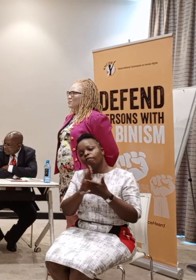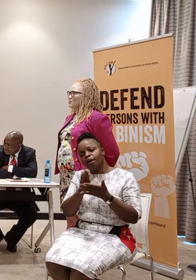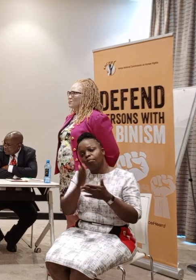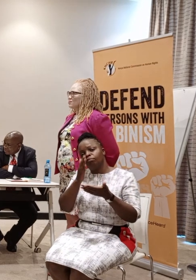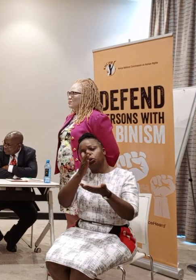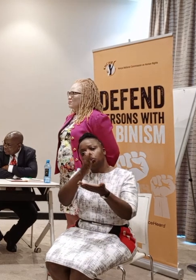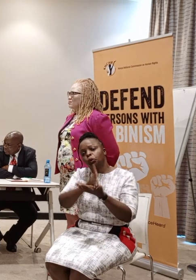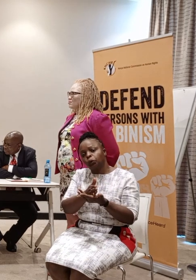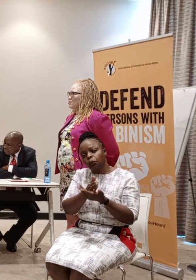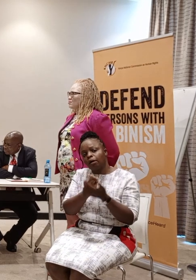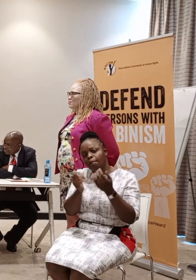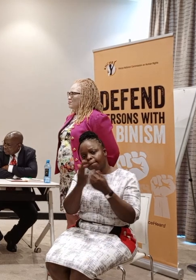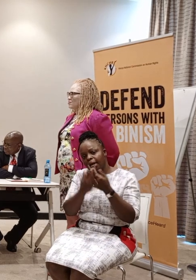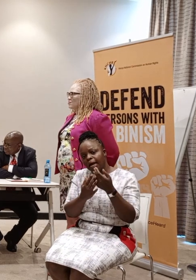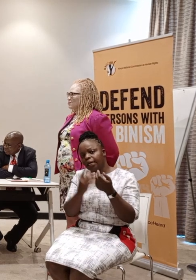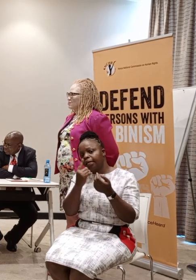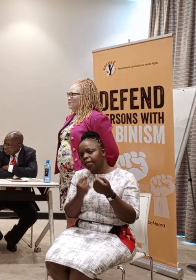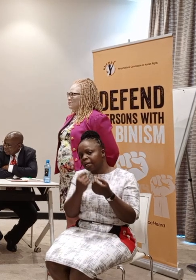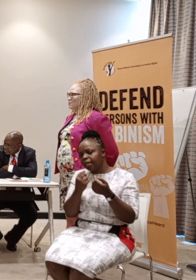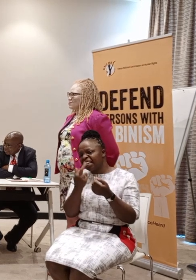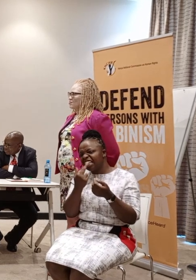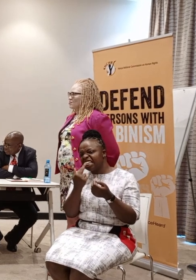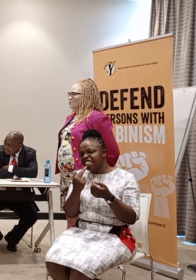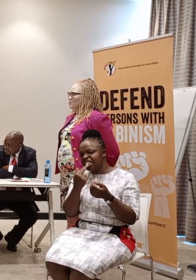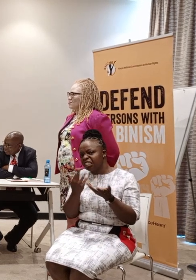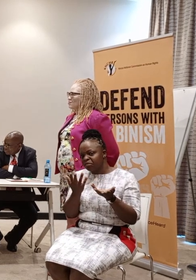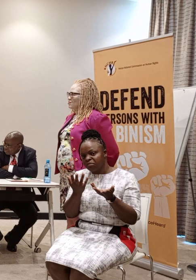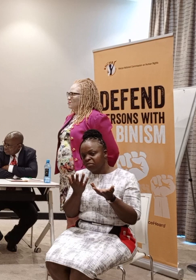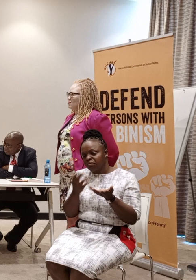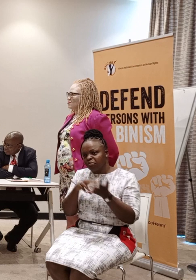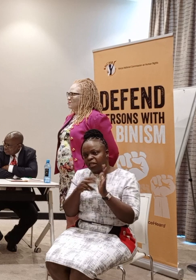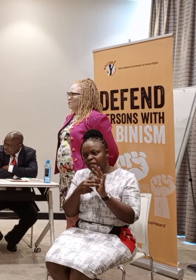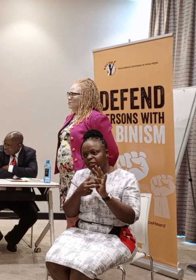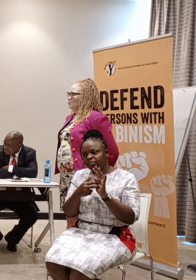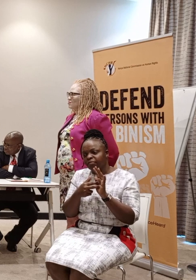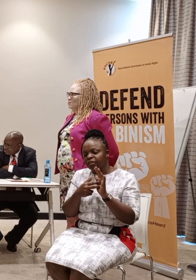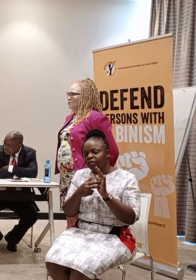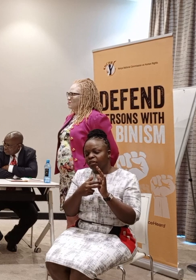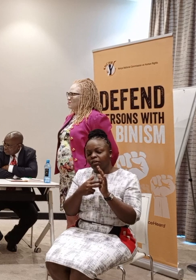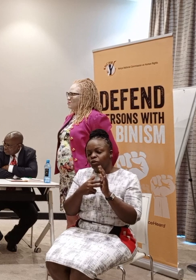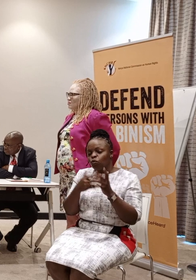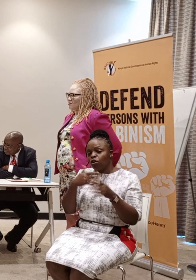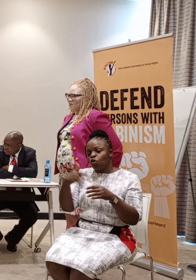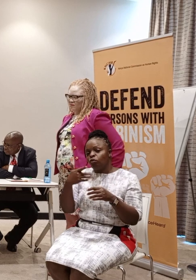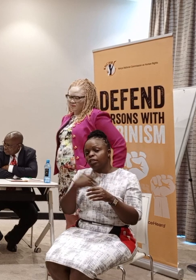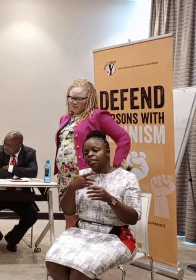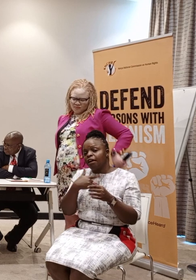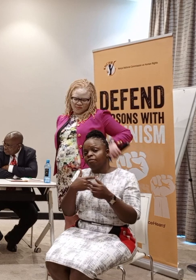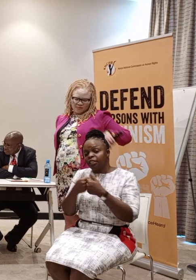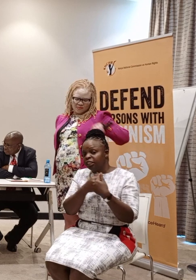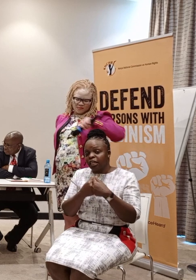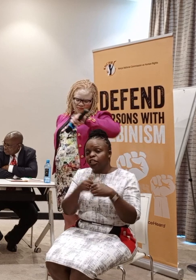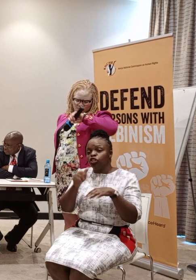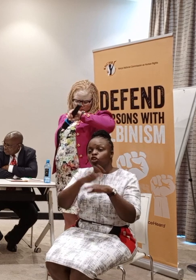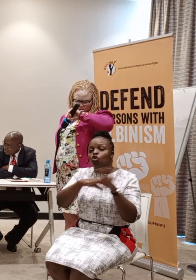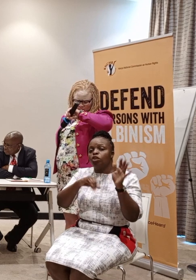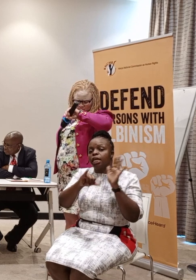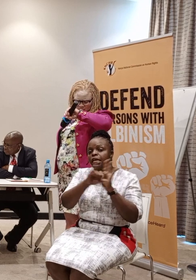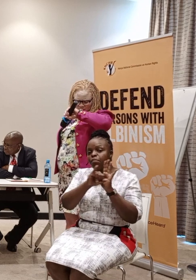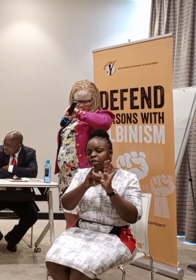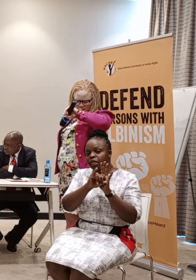Many people tell me they see me on TV. So the constant challenge of image,